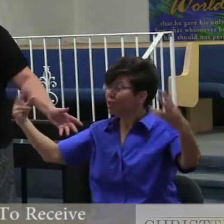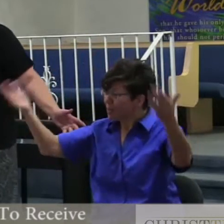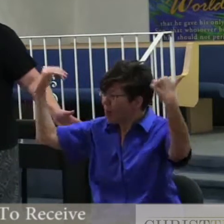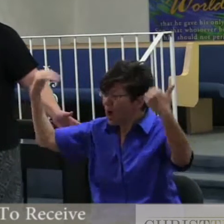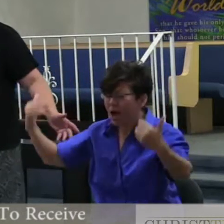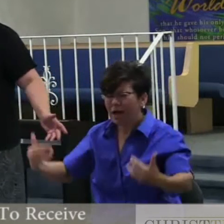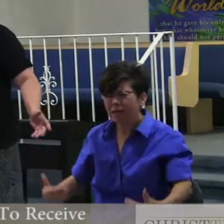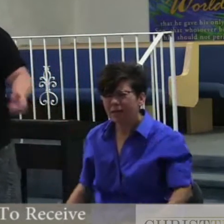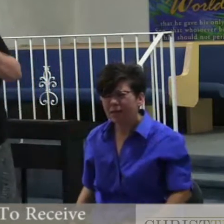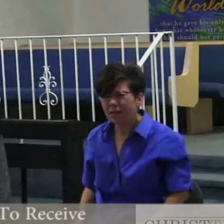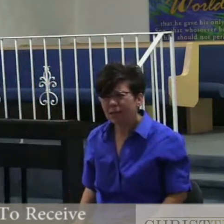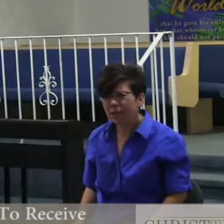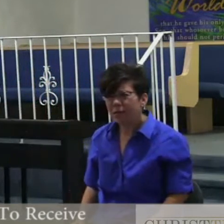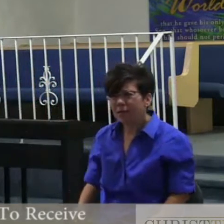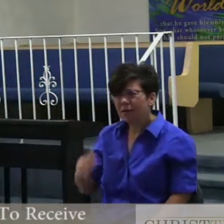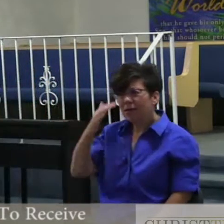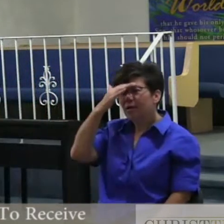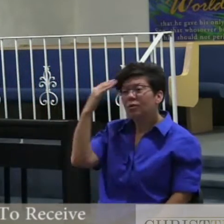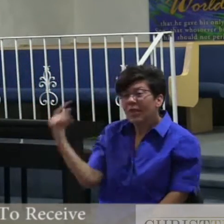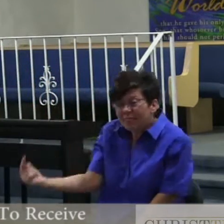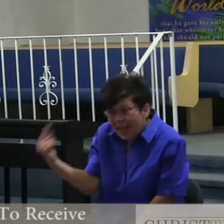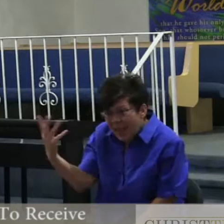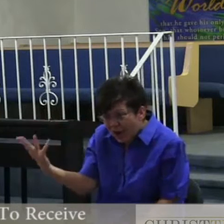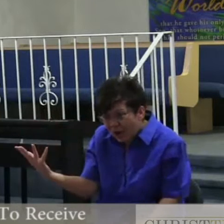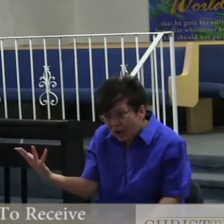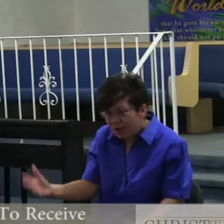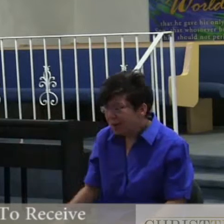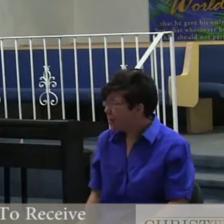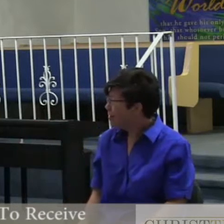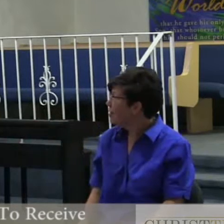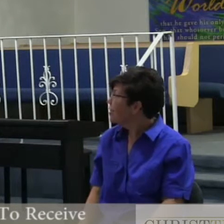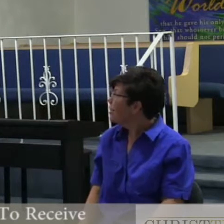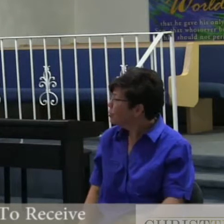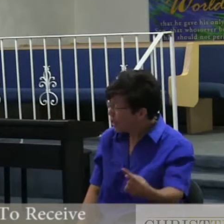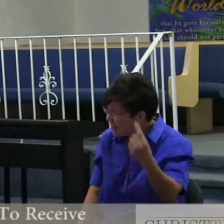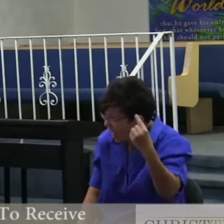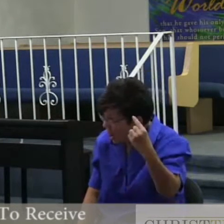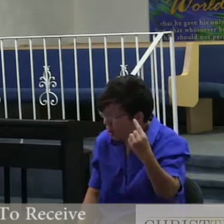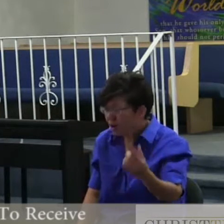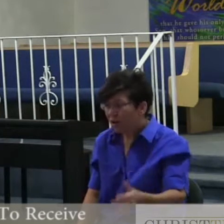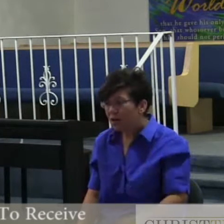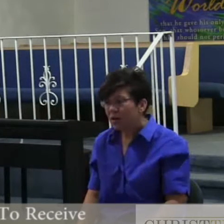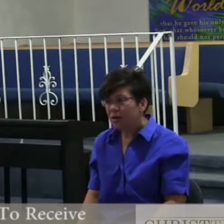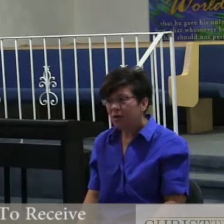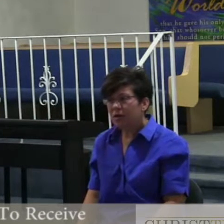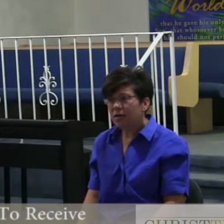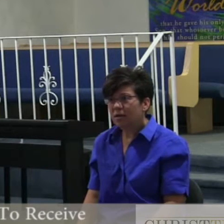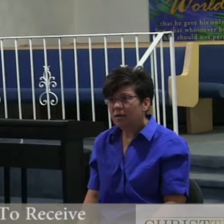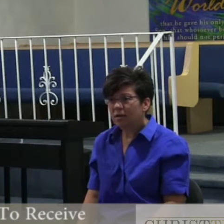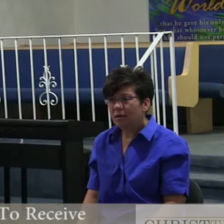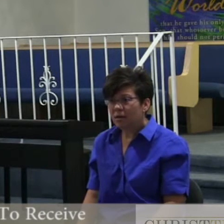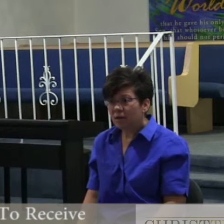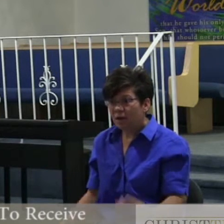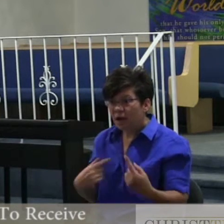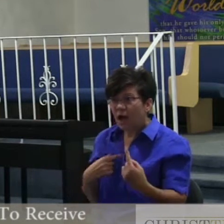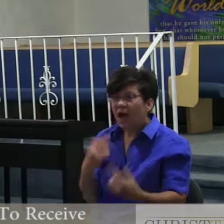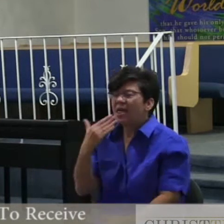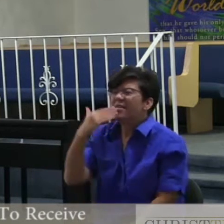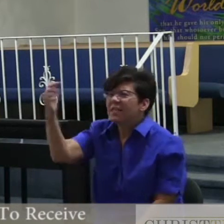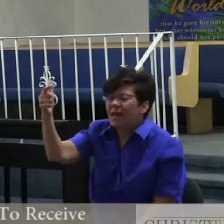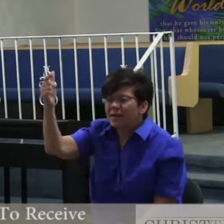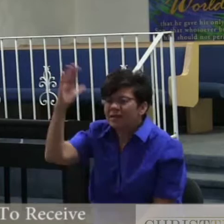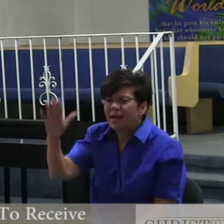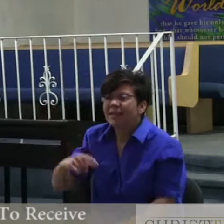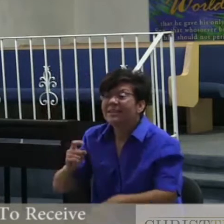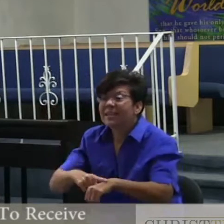on. It's right here. It's right here. I thank God it's